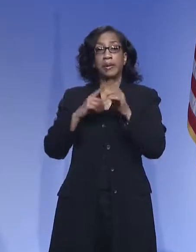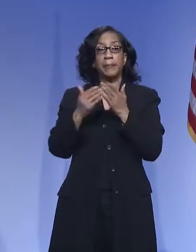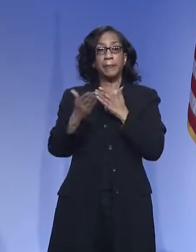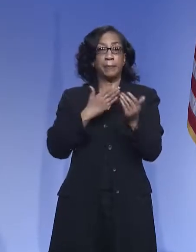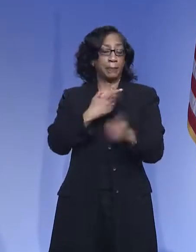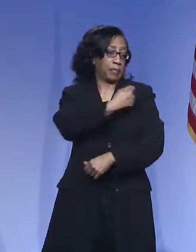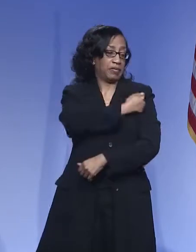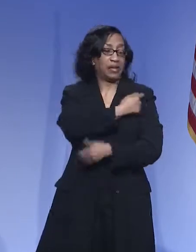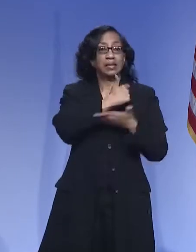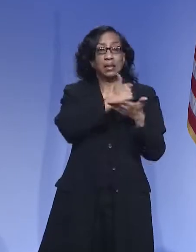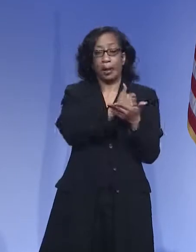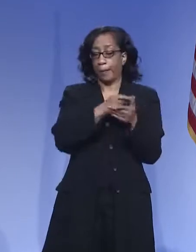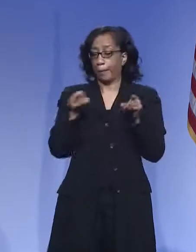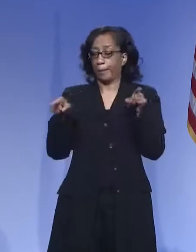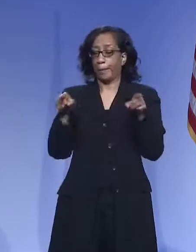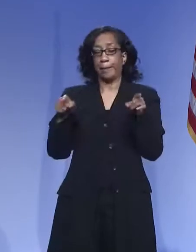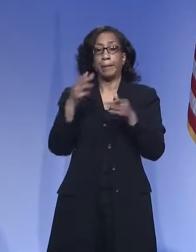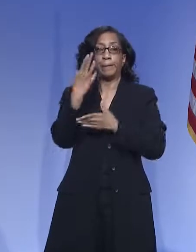instances.